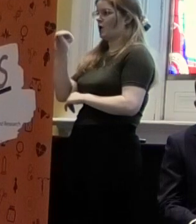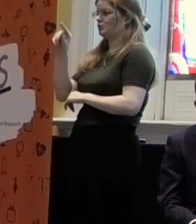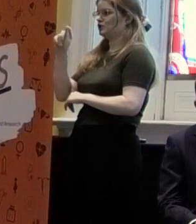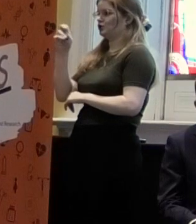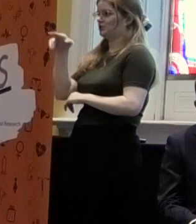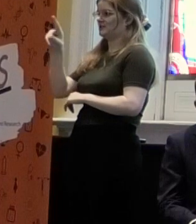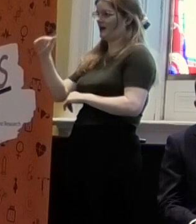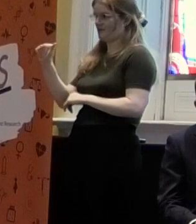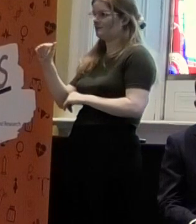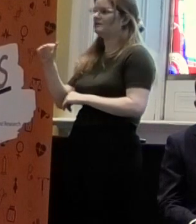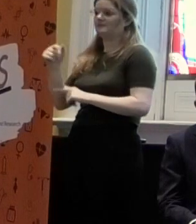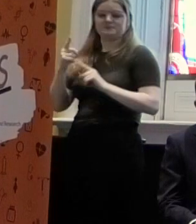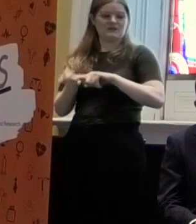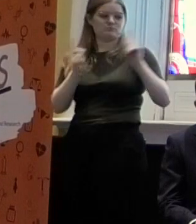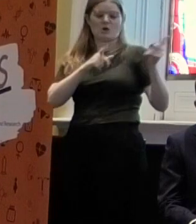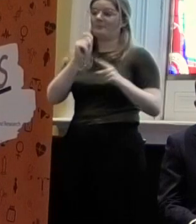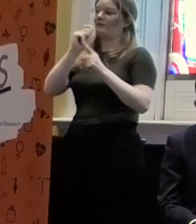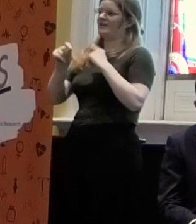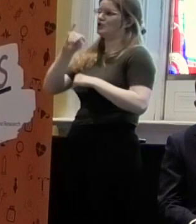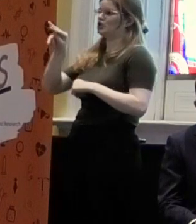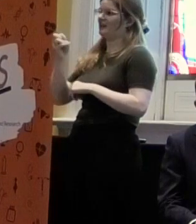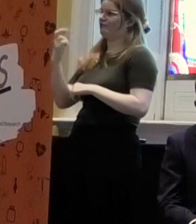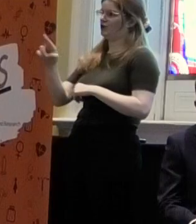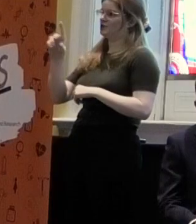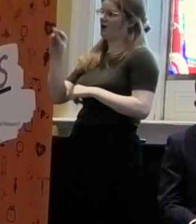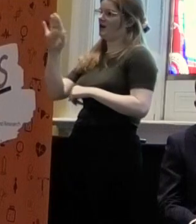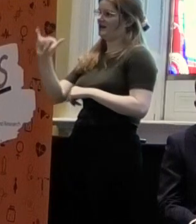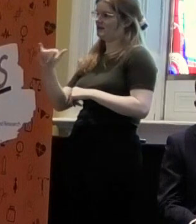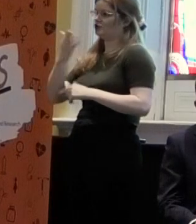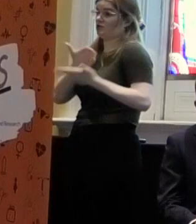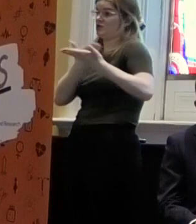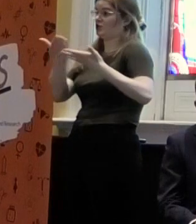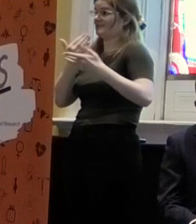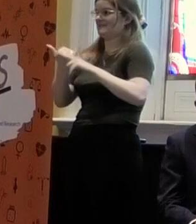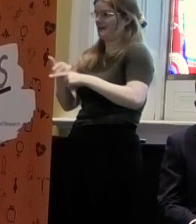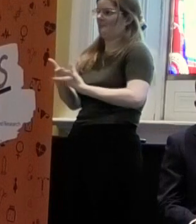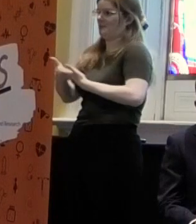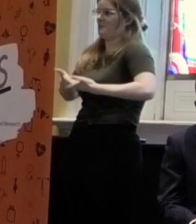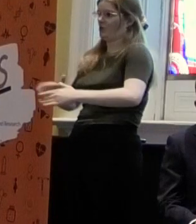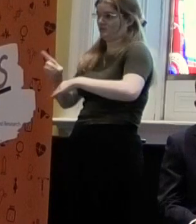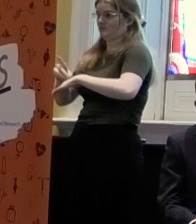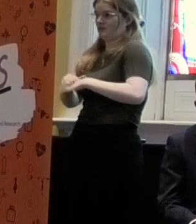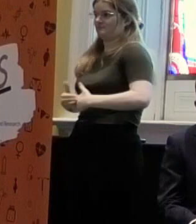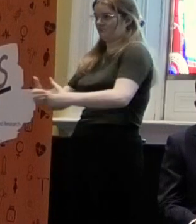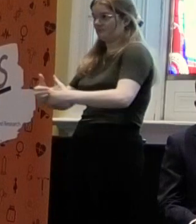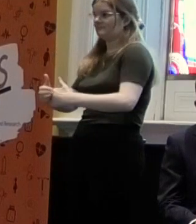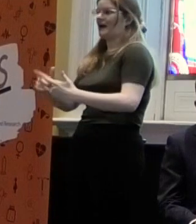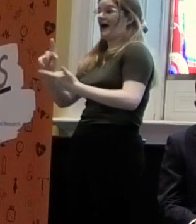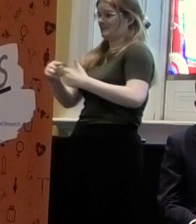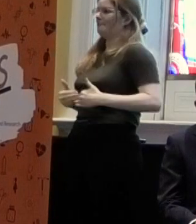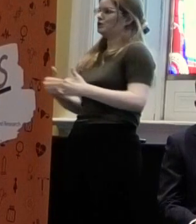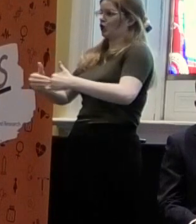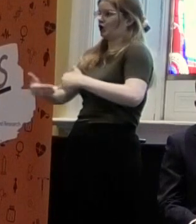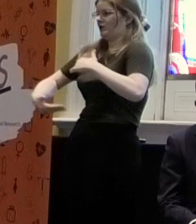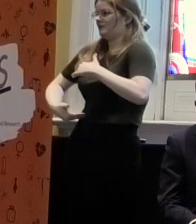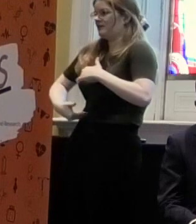to Fergal is Professor Jennifer Donnelly. Jennifer is Consultant in Obstetrics and Gynaecology and